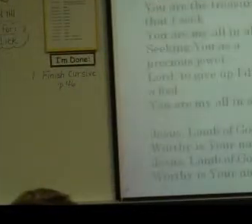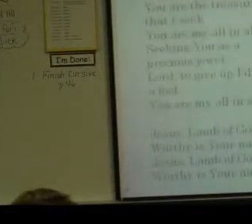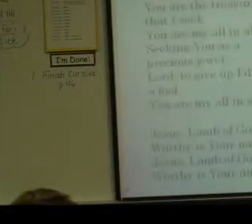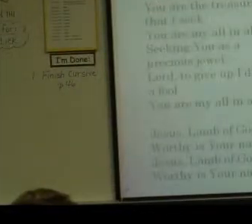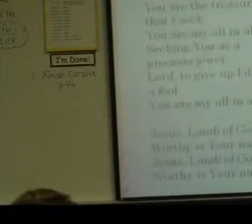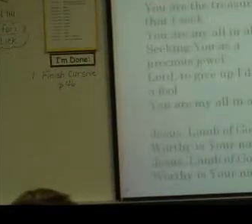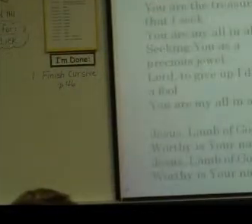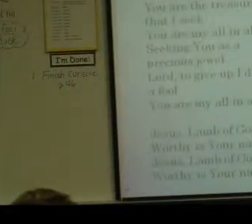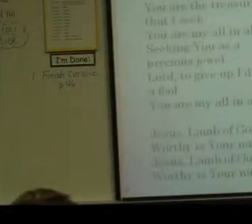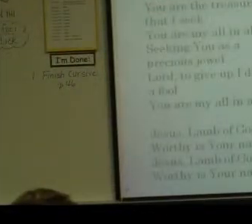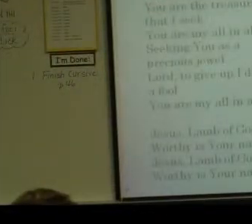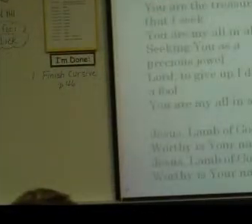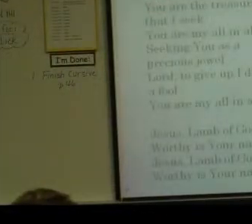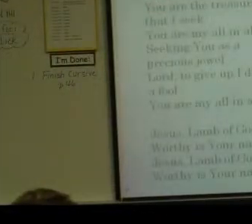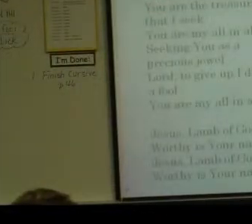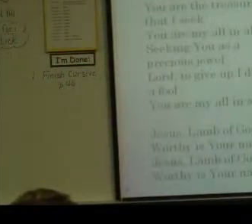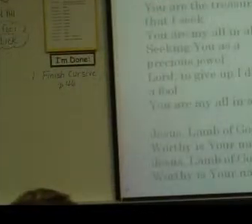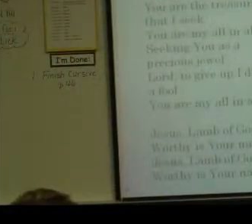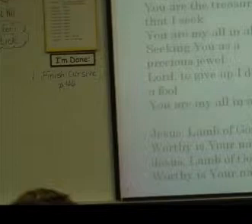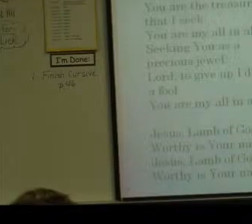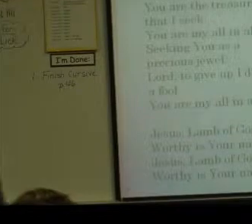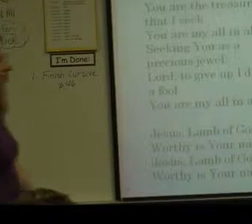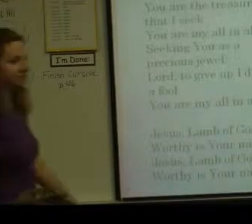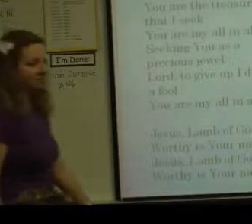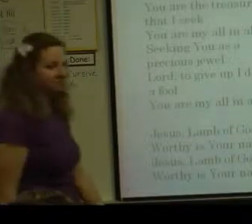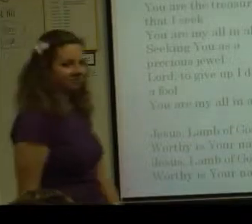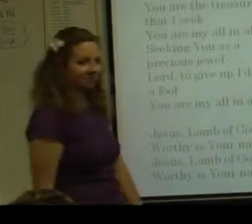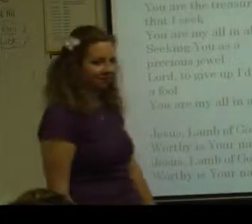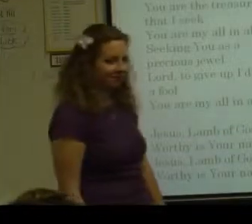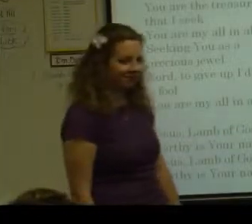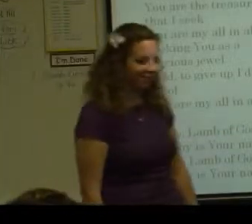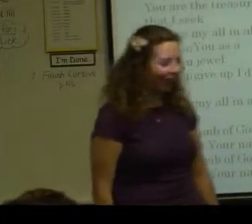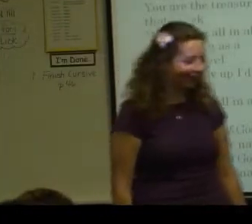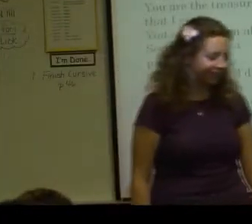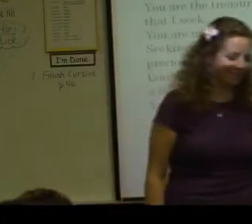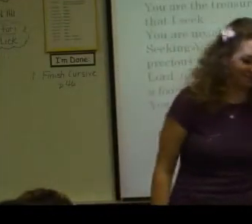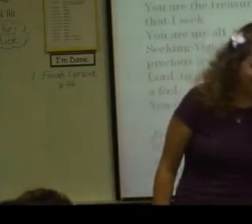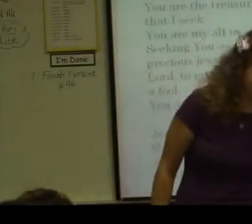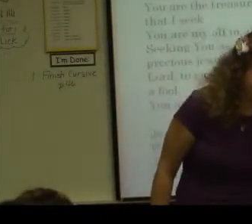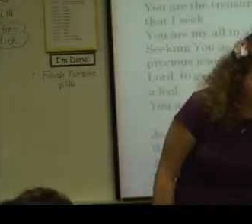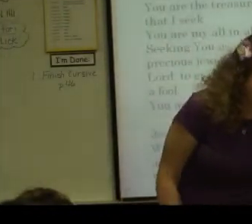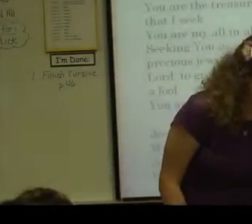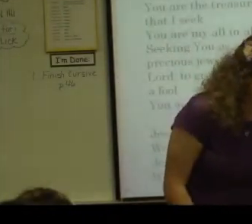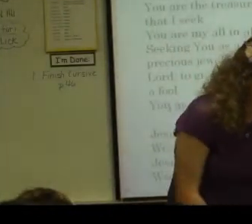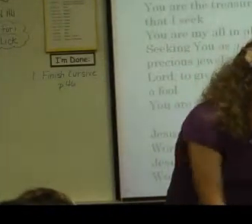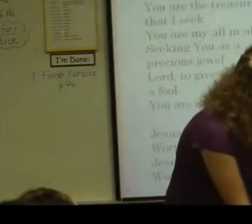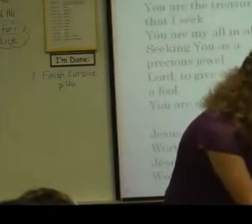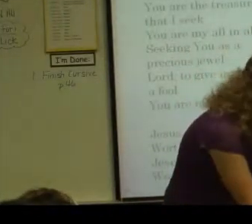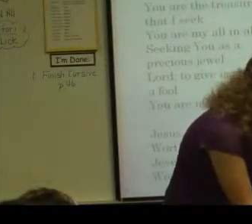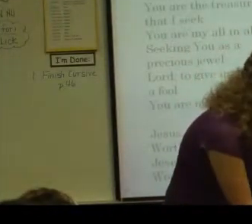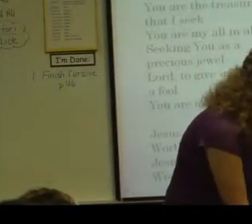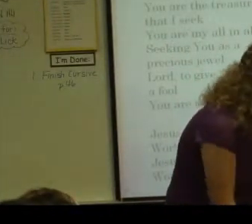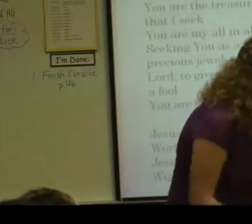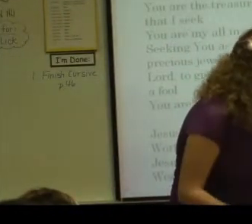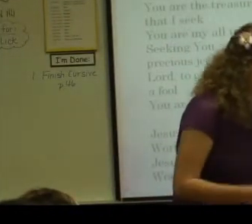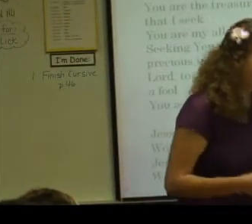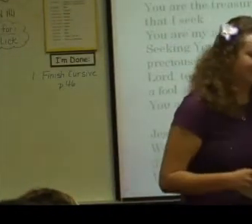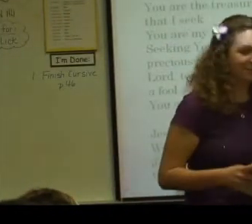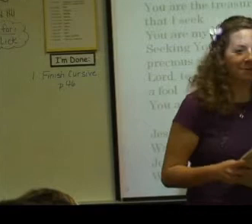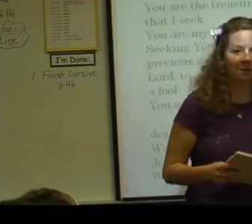do you guys know the worship song, You Are My All in All? Nope. Awesome. I'm so excited. Okay, so what